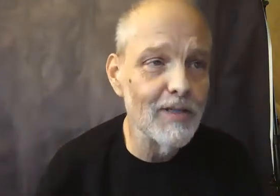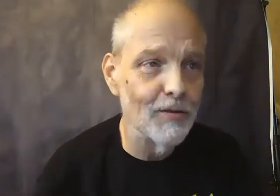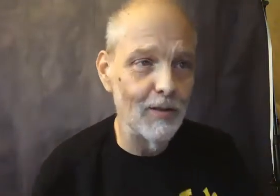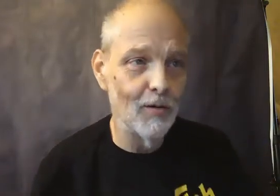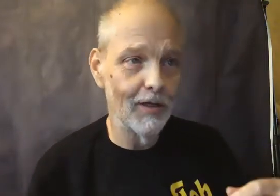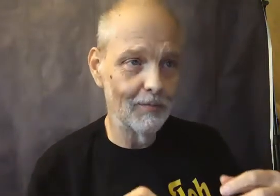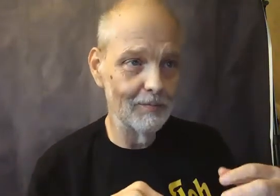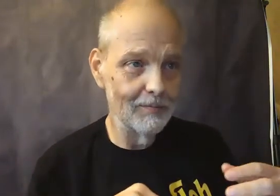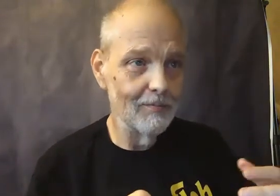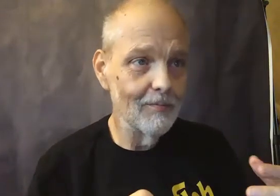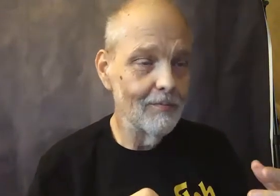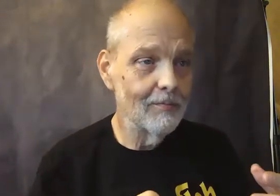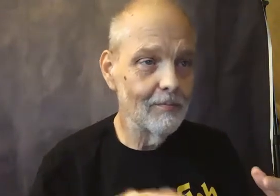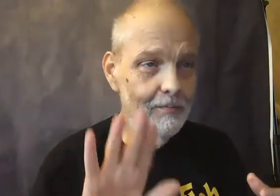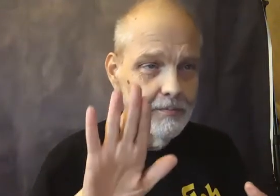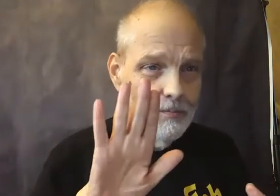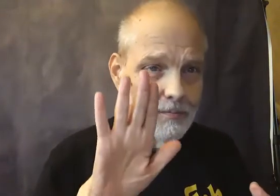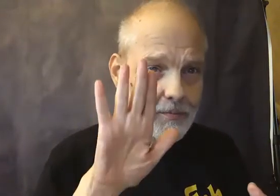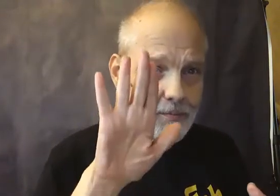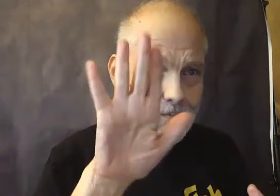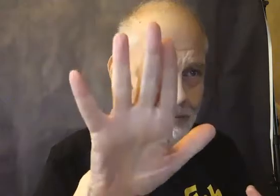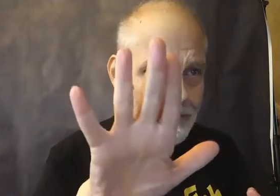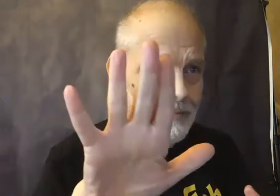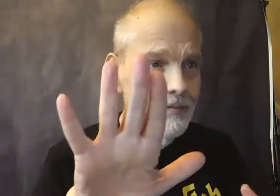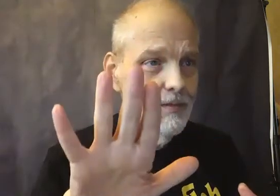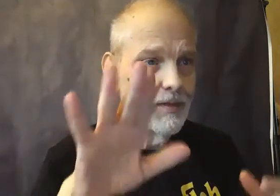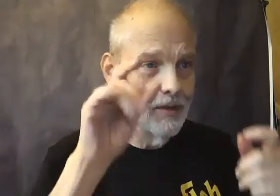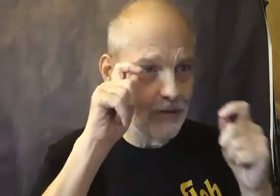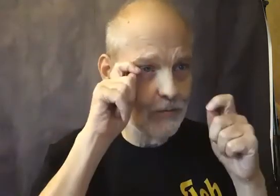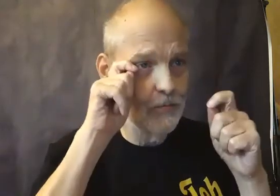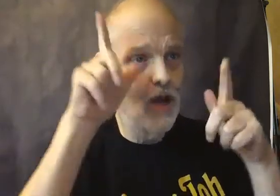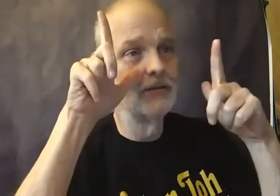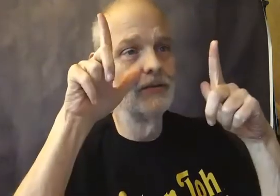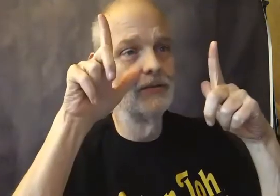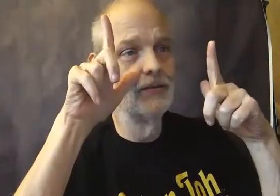birthday party?